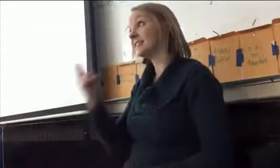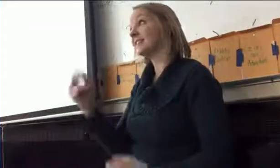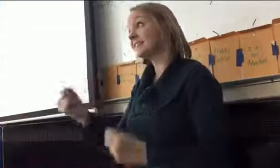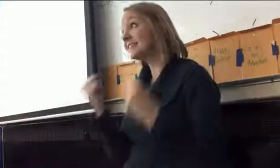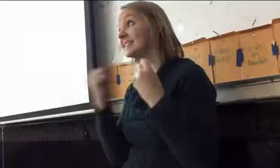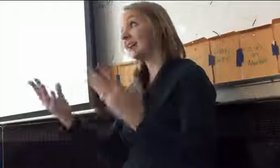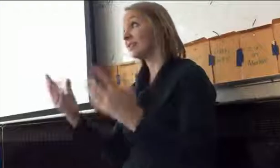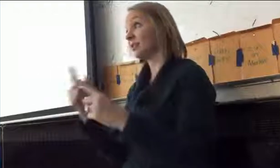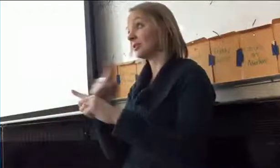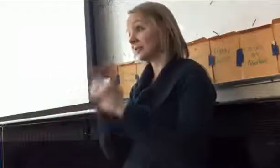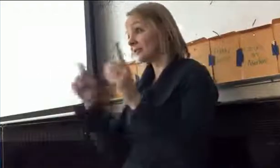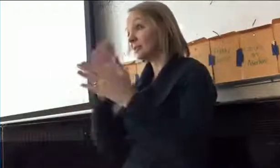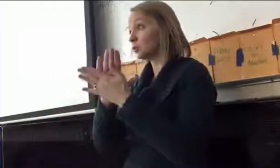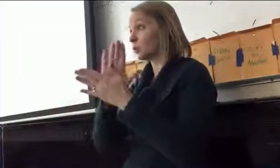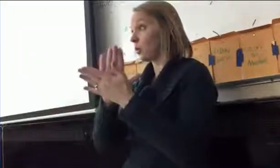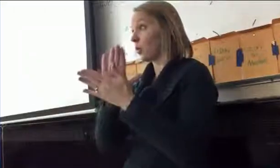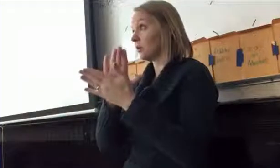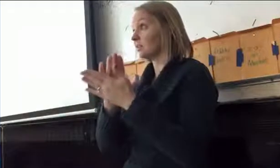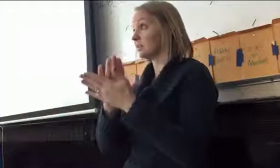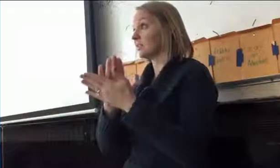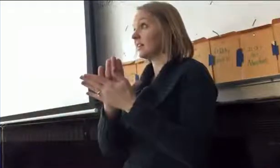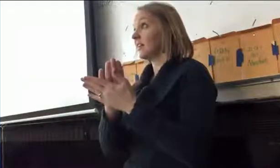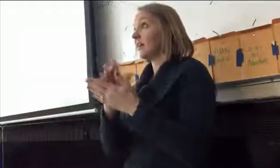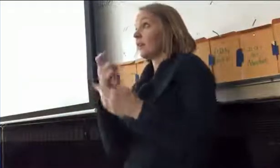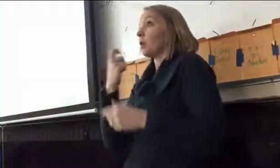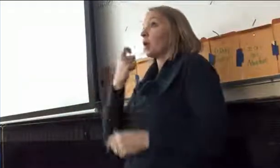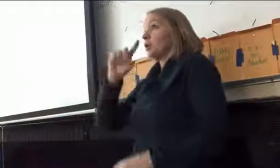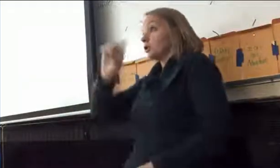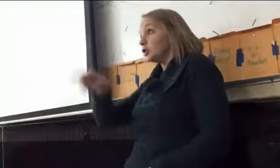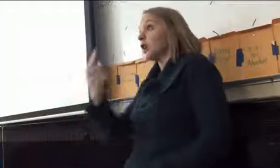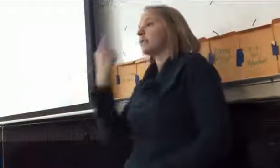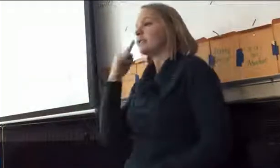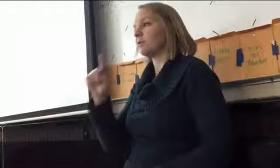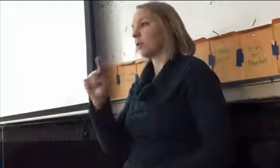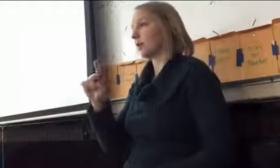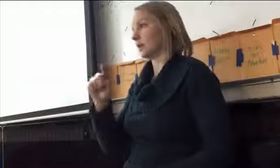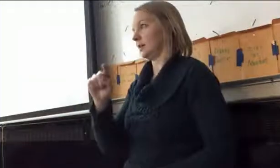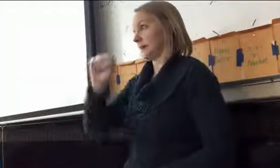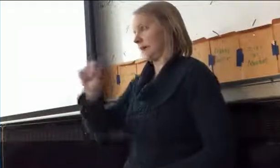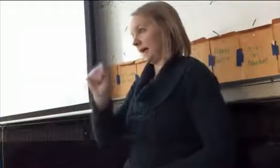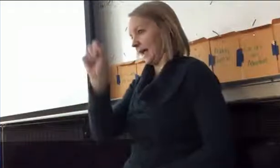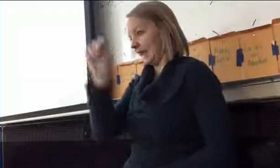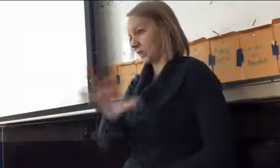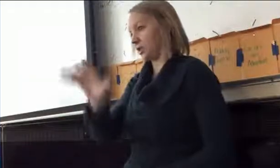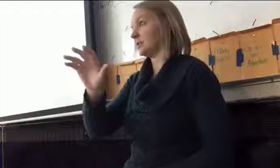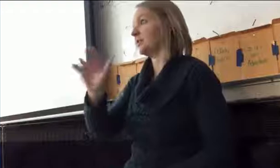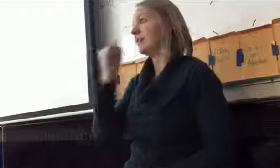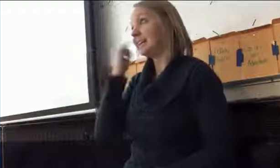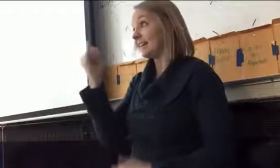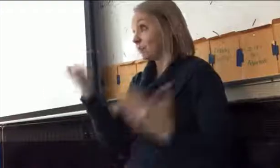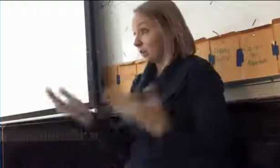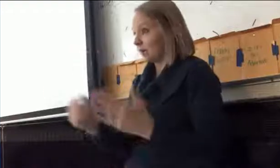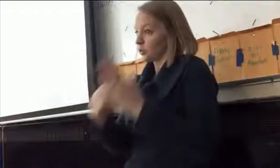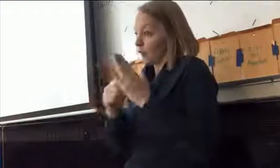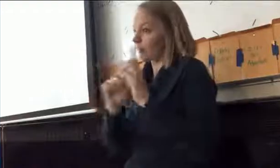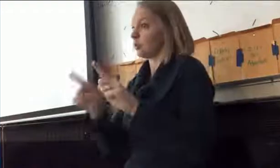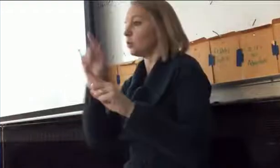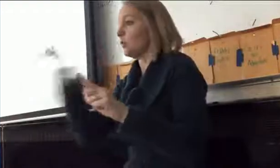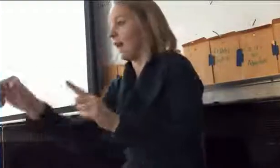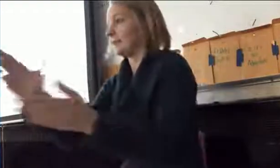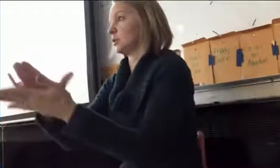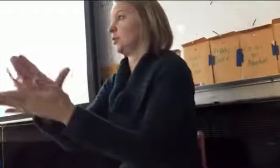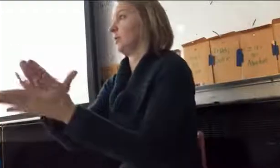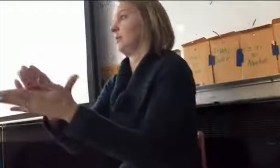several different schools that, for example, were just for Asians. If you came over here, you have to be in this school if you have Asian